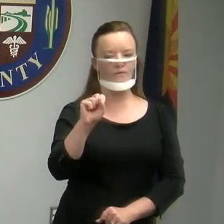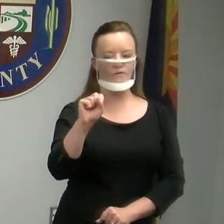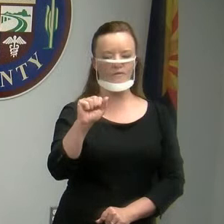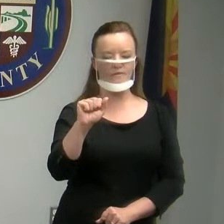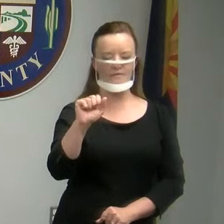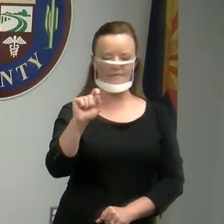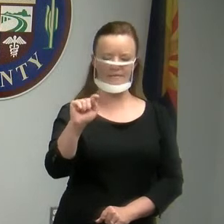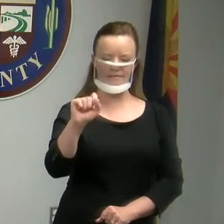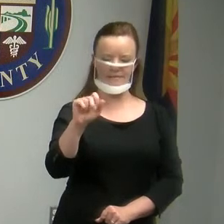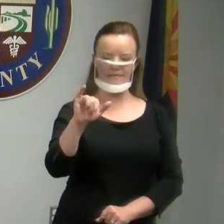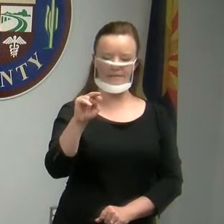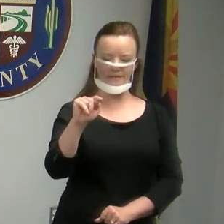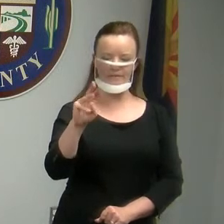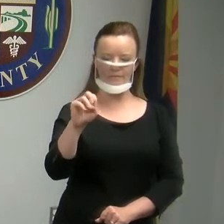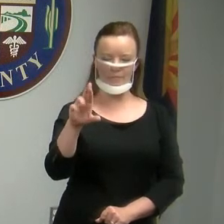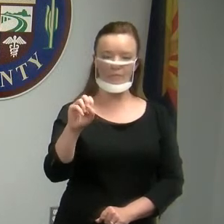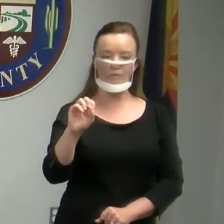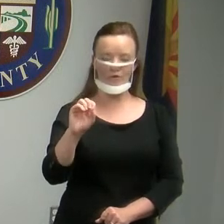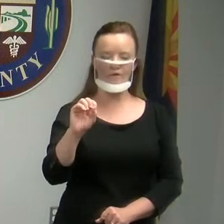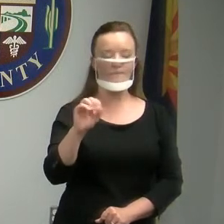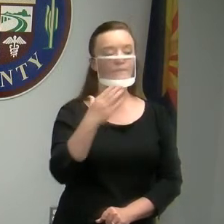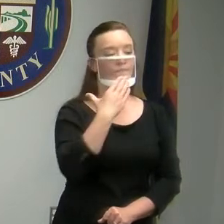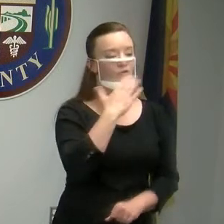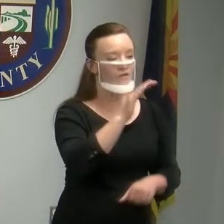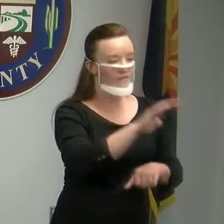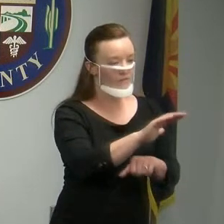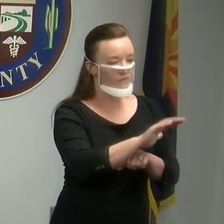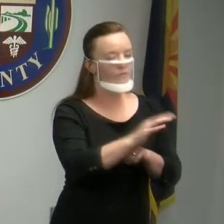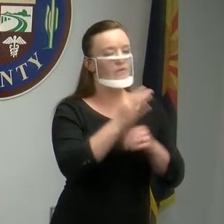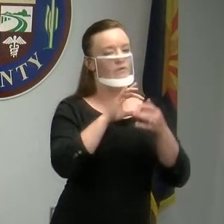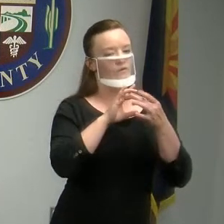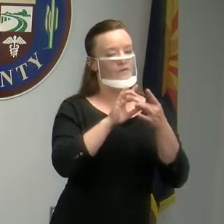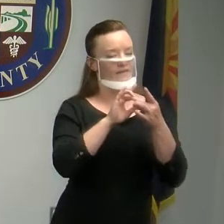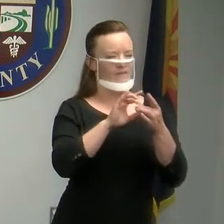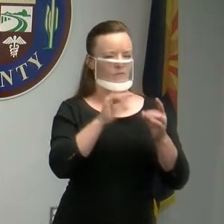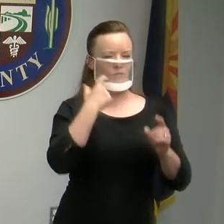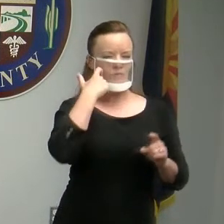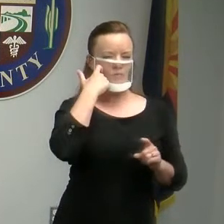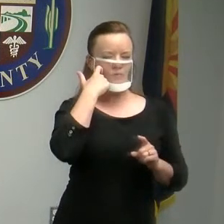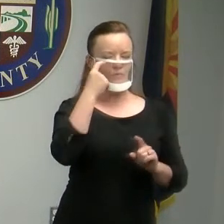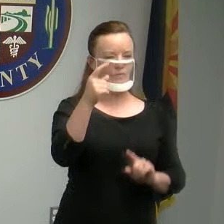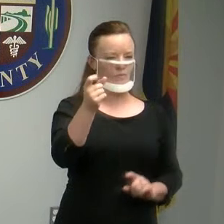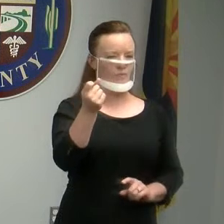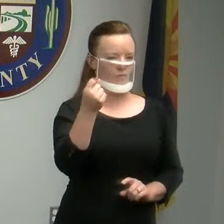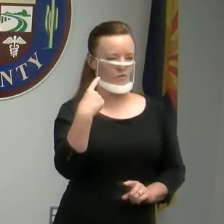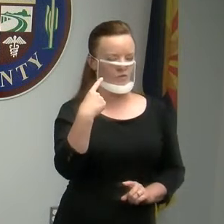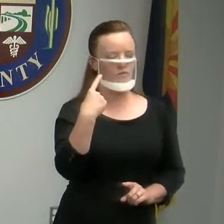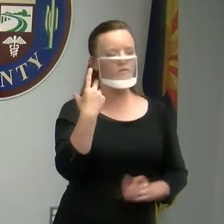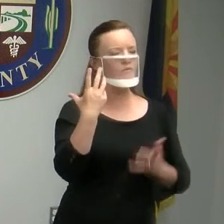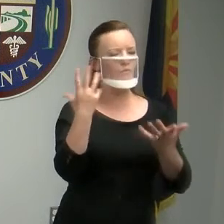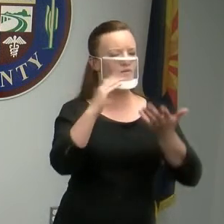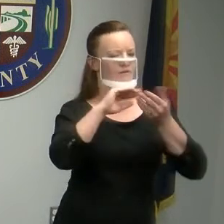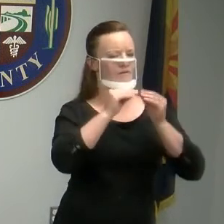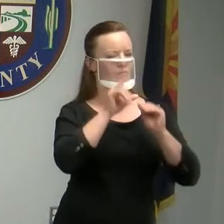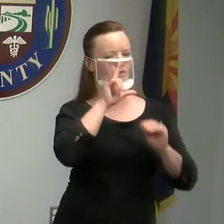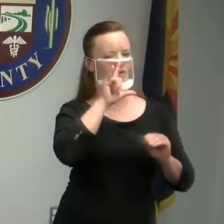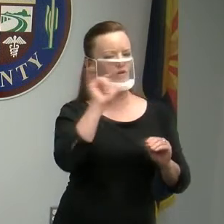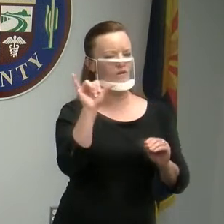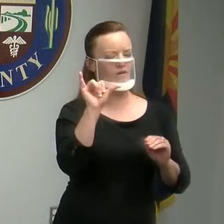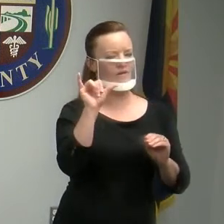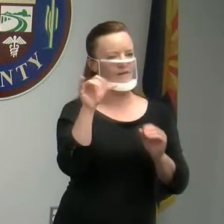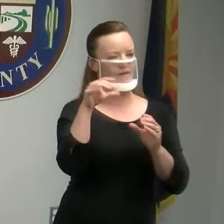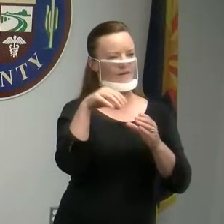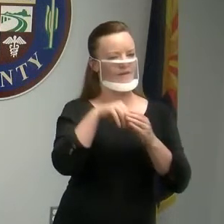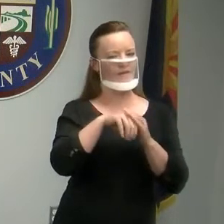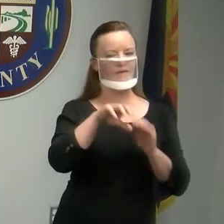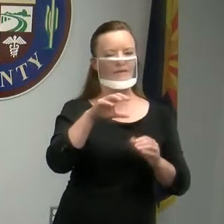Okay. Yes, good afternoon. So in relation to that last question, what are the numbers looking like in the morgue?